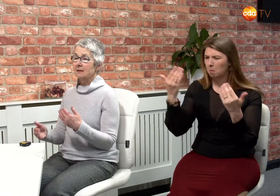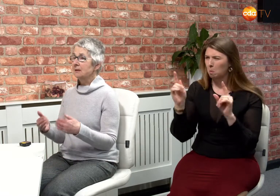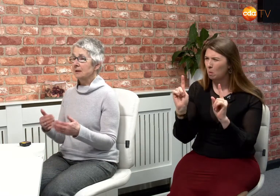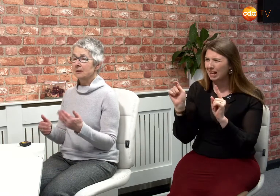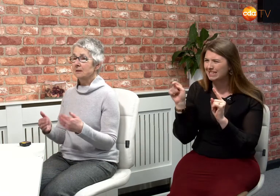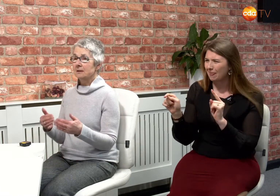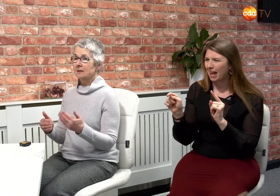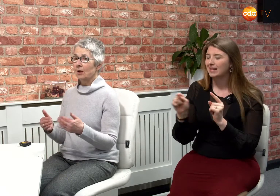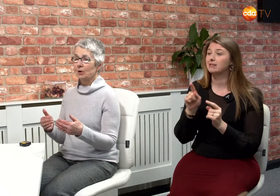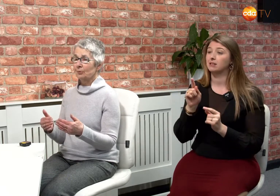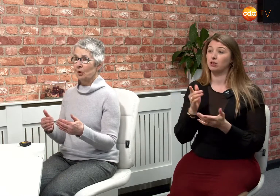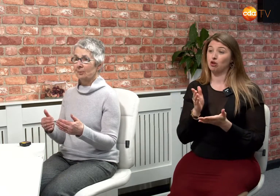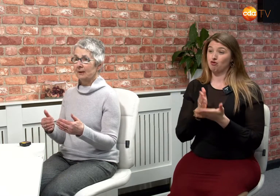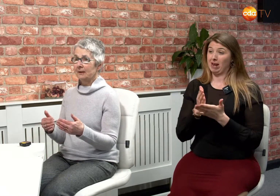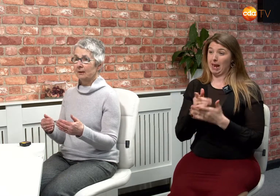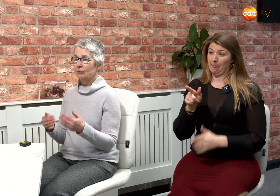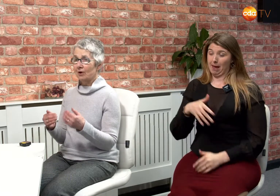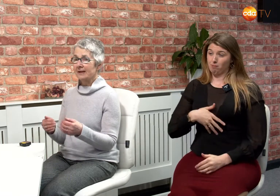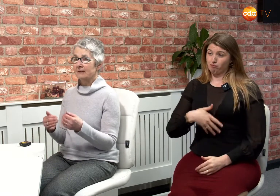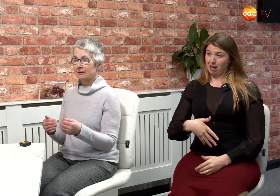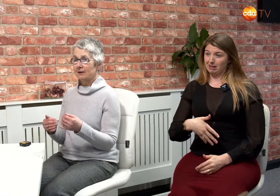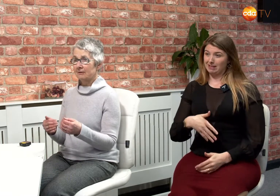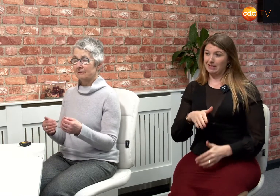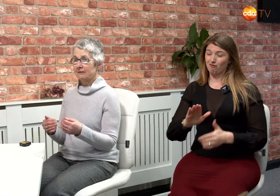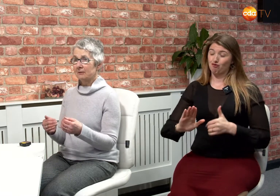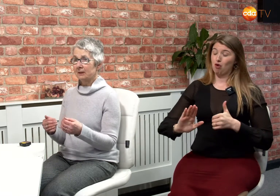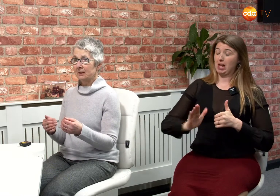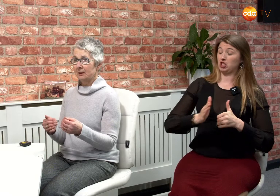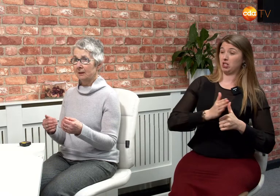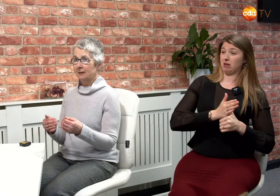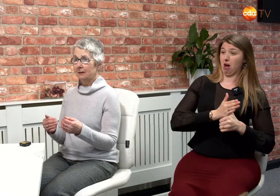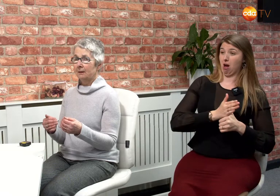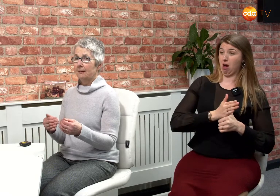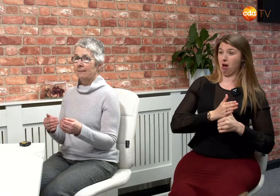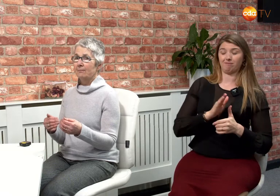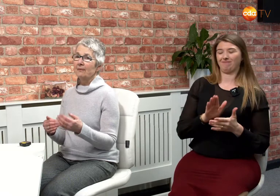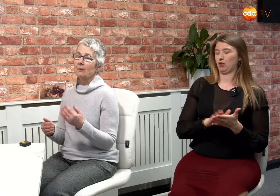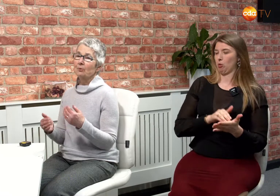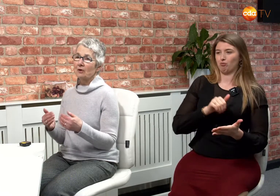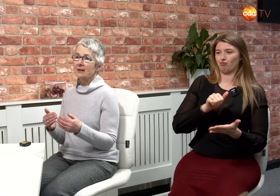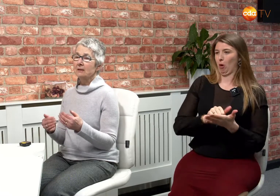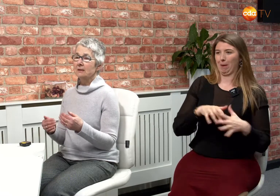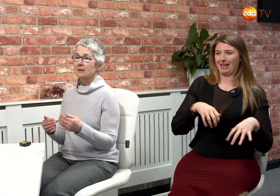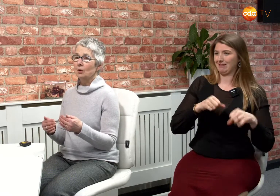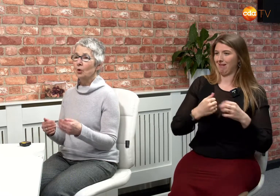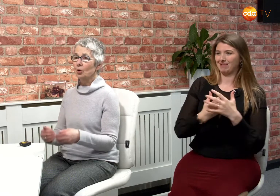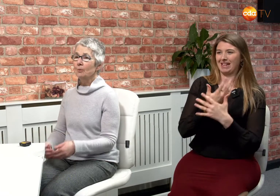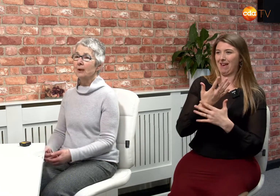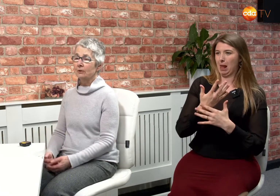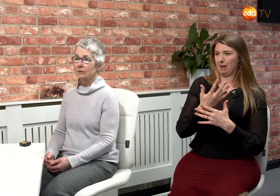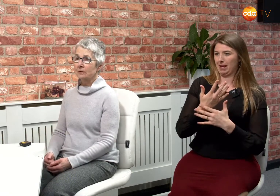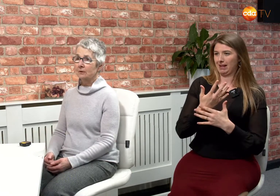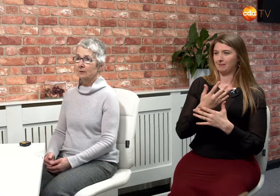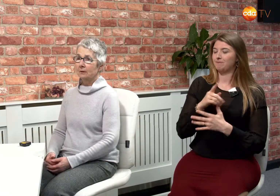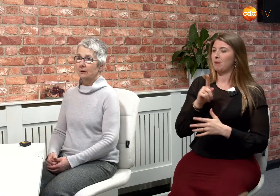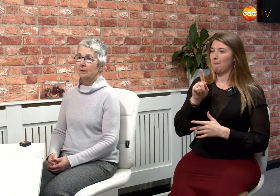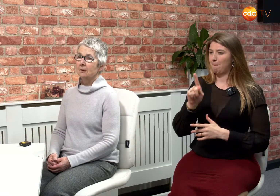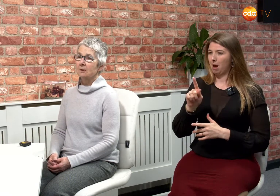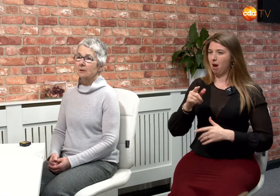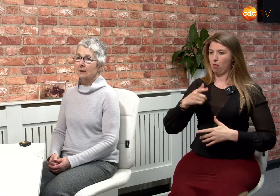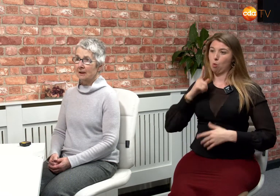pregnancy that doesn't start properly right at the very, very beginning, but the pregnancy